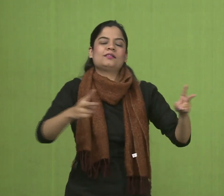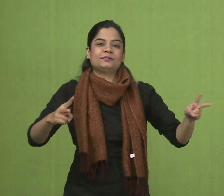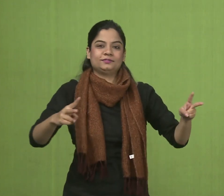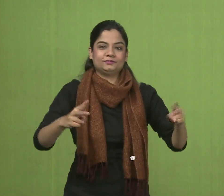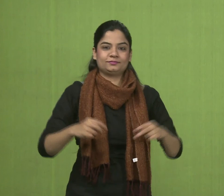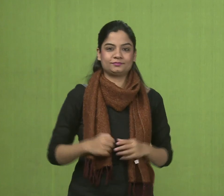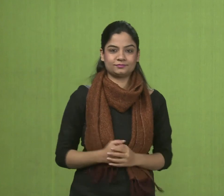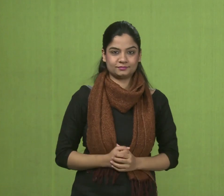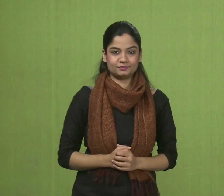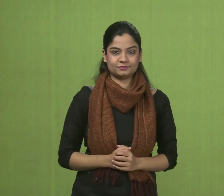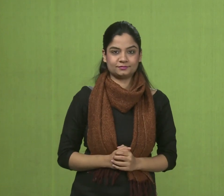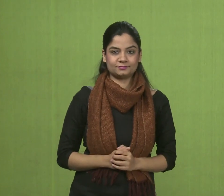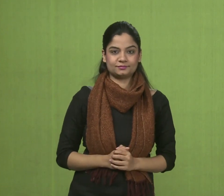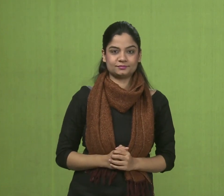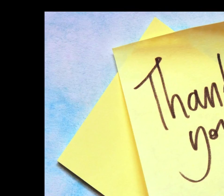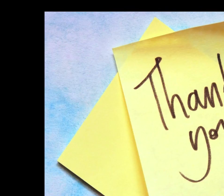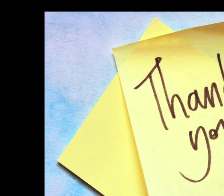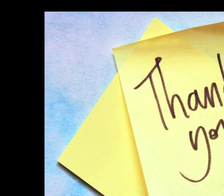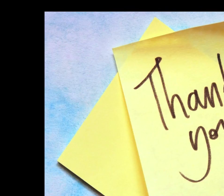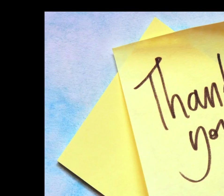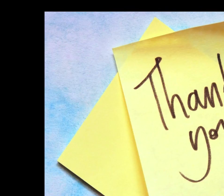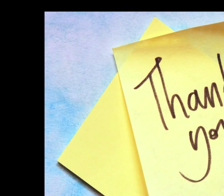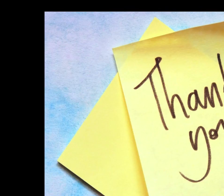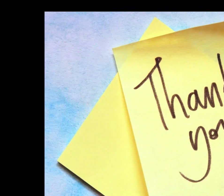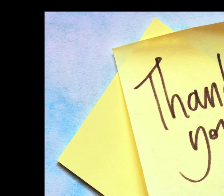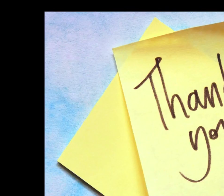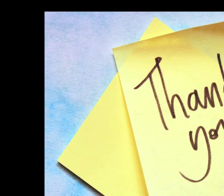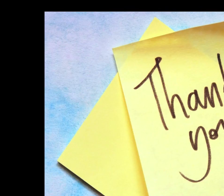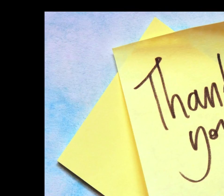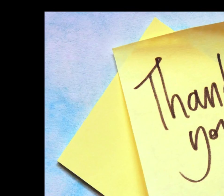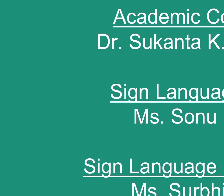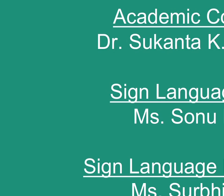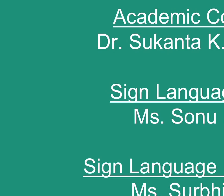etc. Thank you.